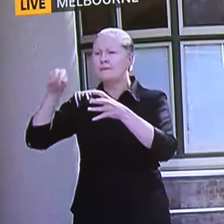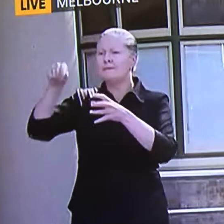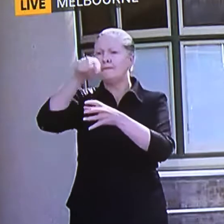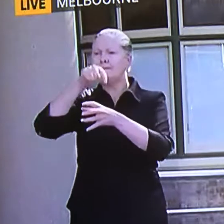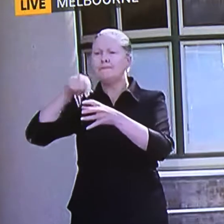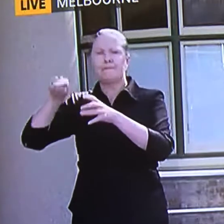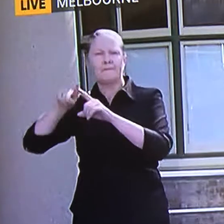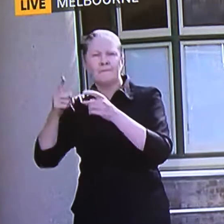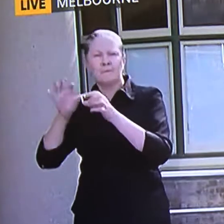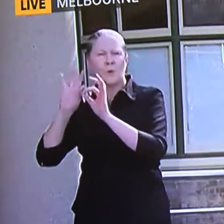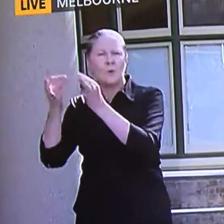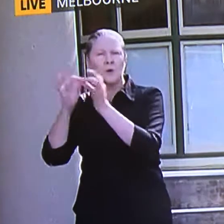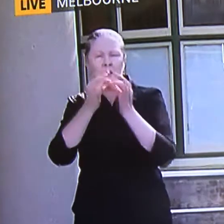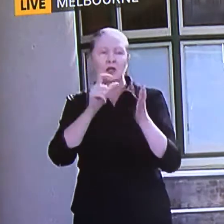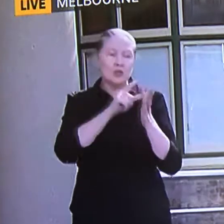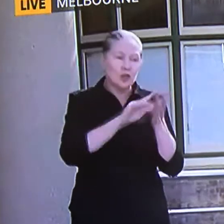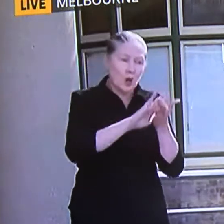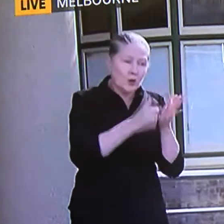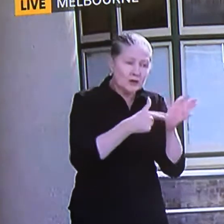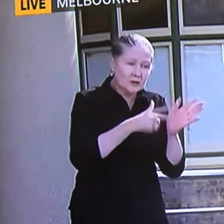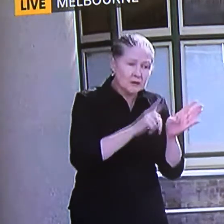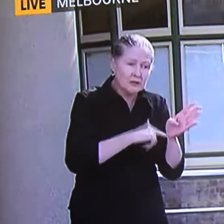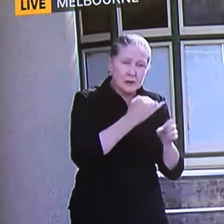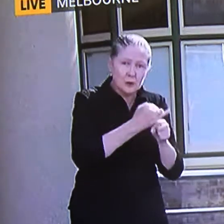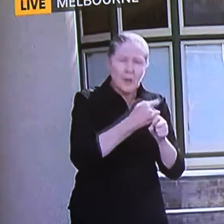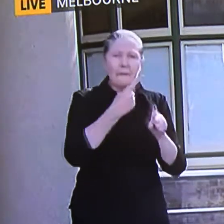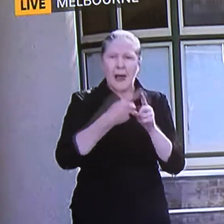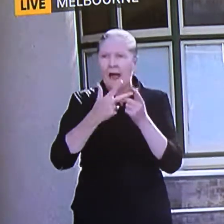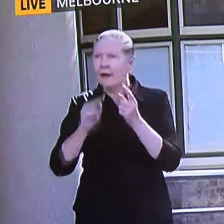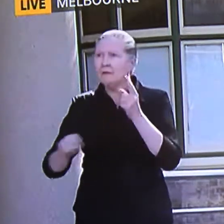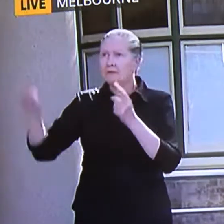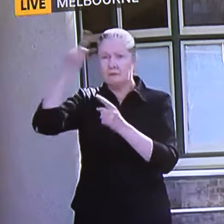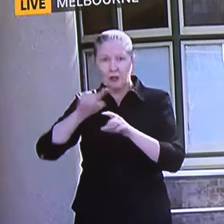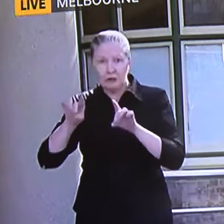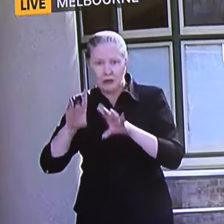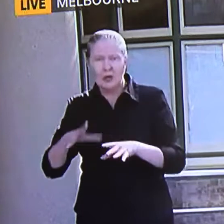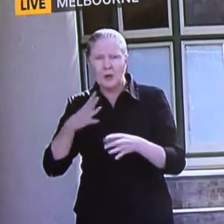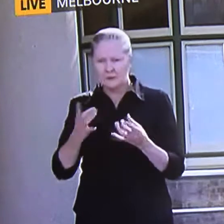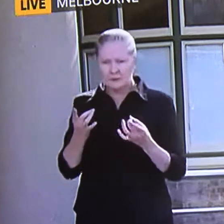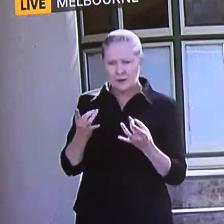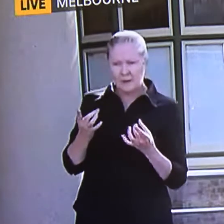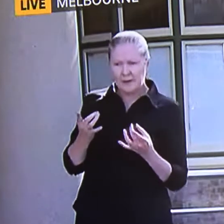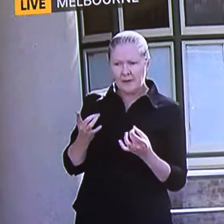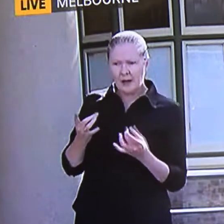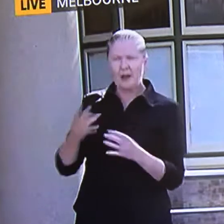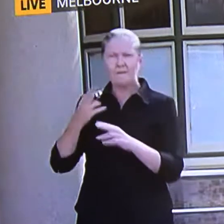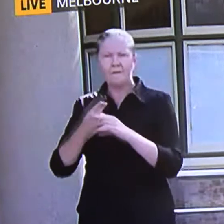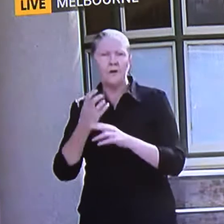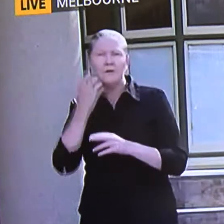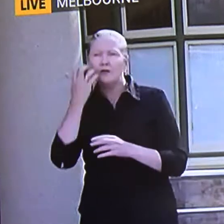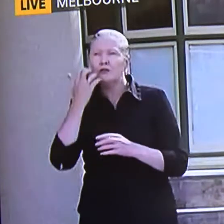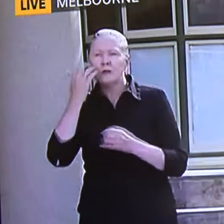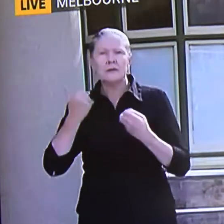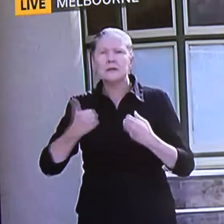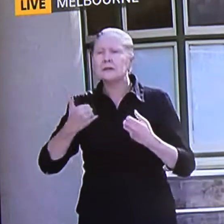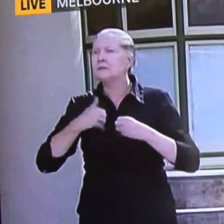by the Doherty Institute and others from around Australia, precisely to prepare for future communicable